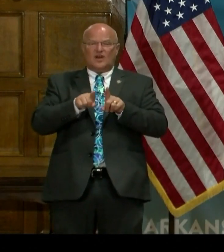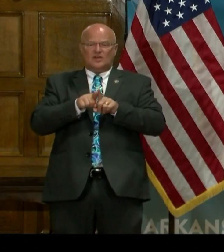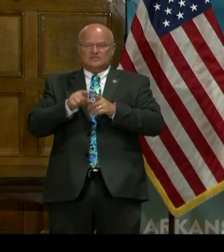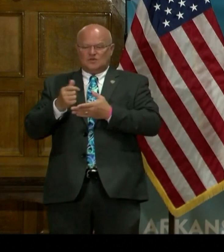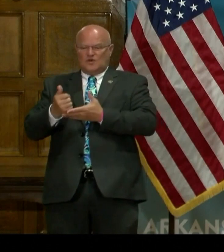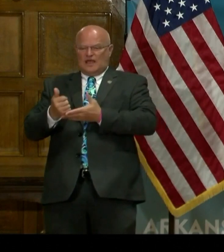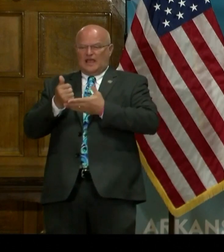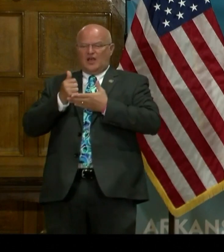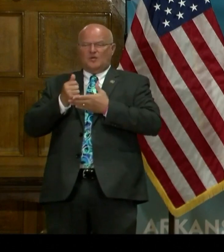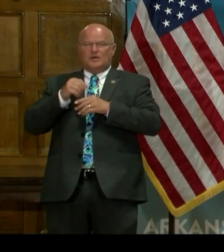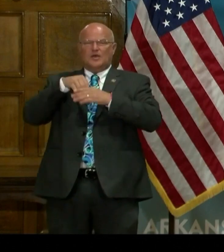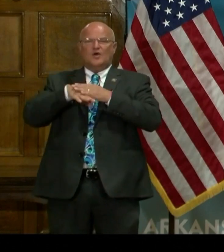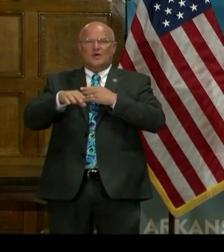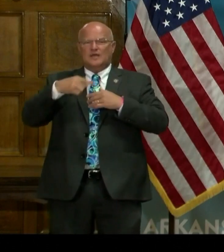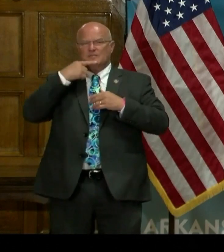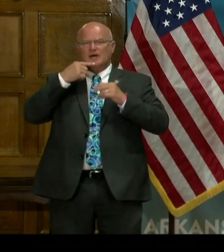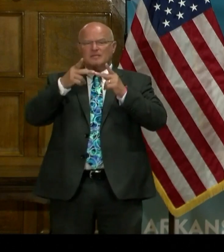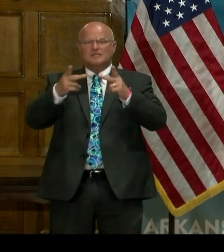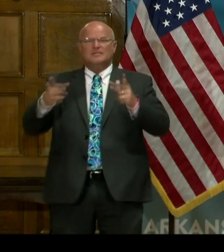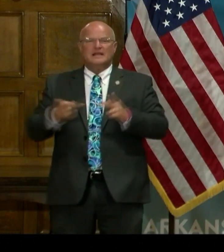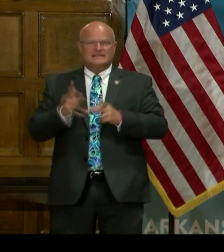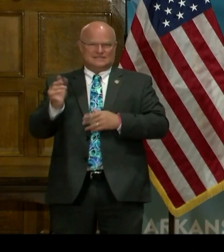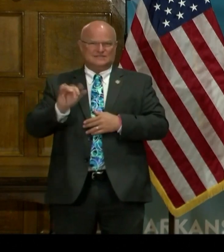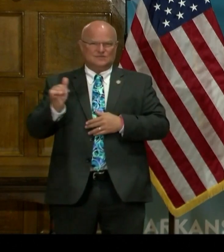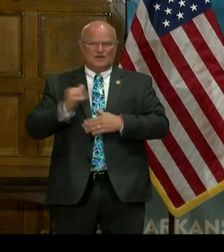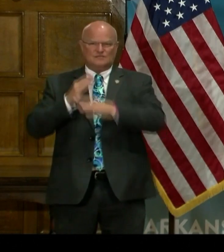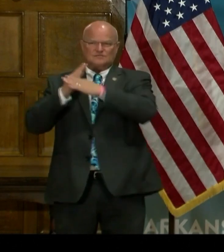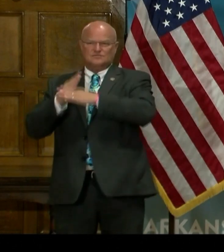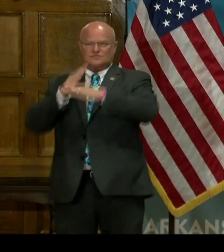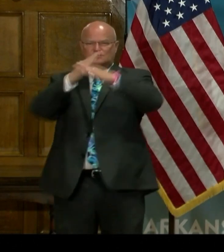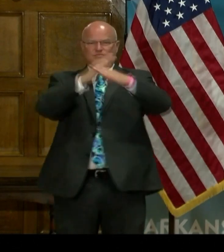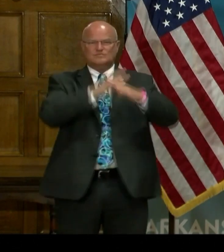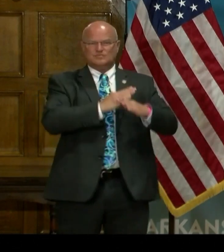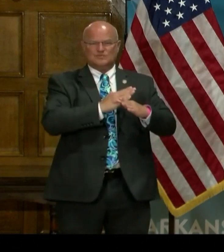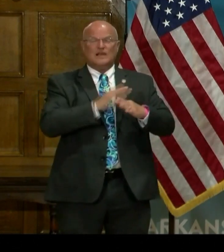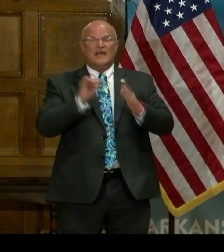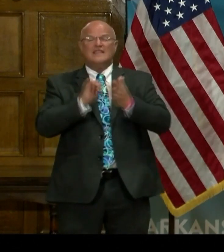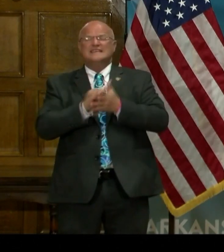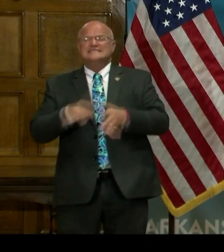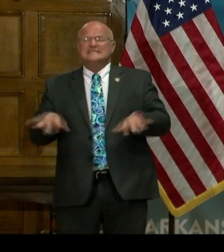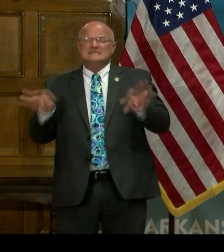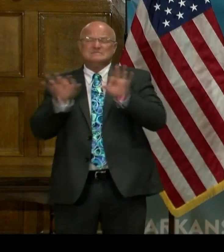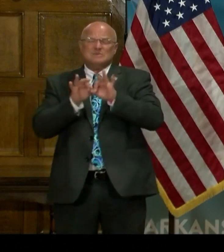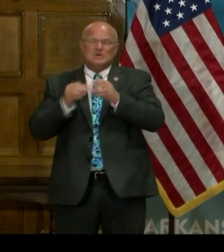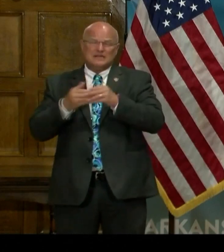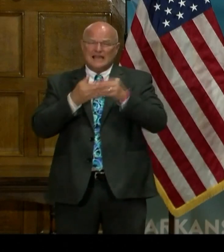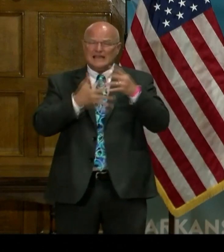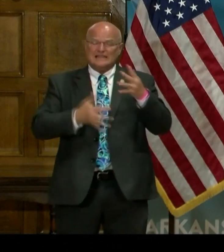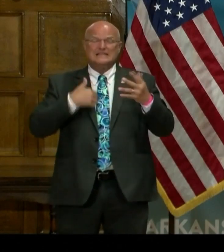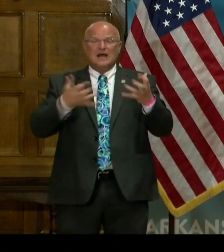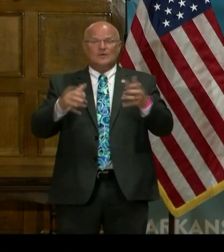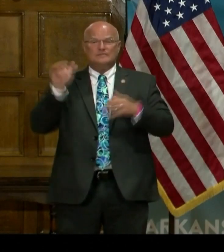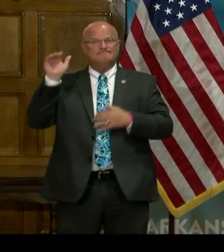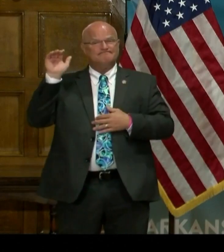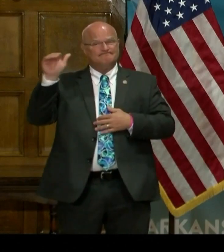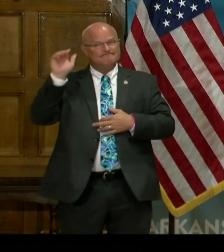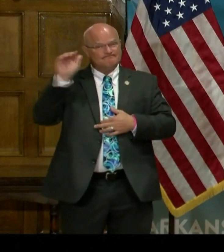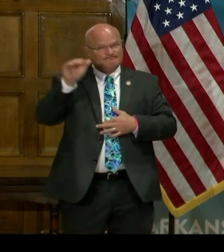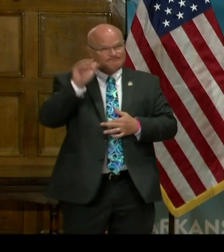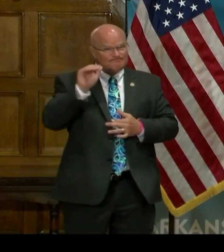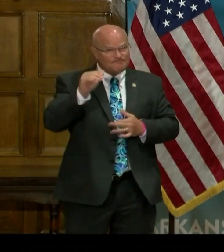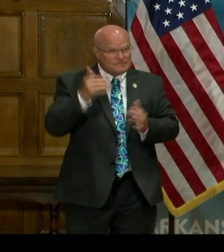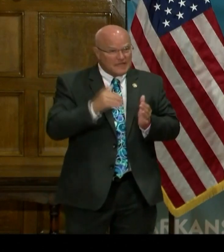will help you as you go in public as well. These are very simple, important guidelines that I wanted to remind